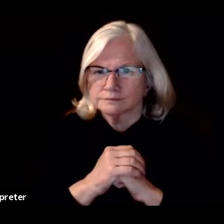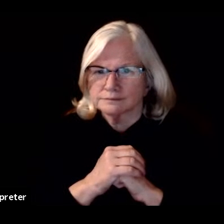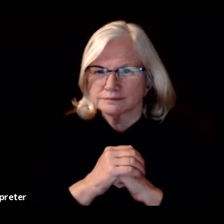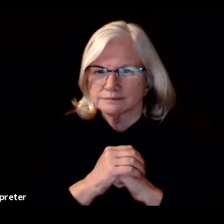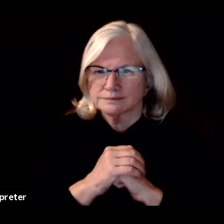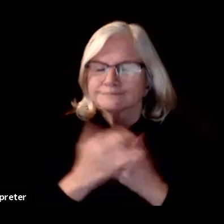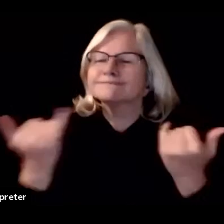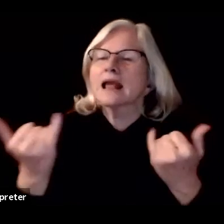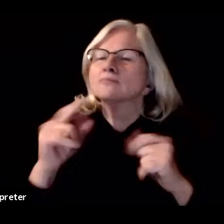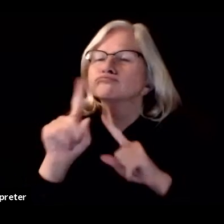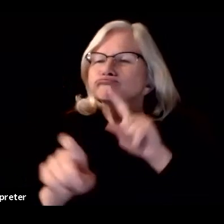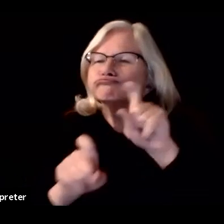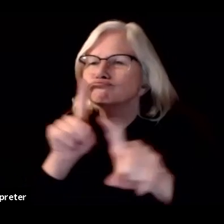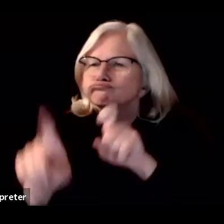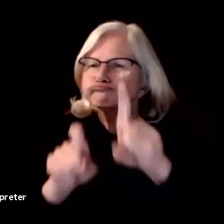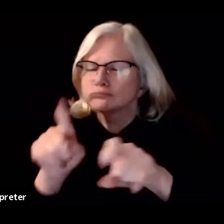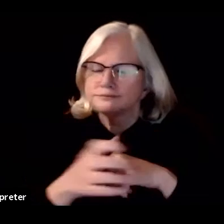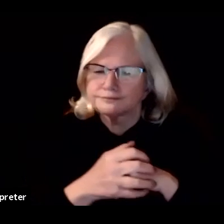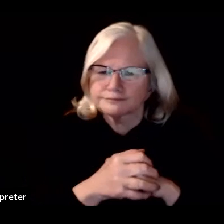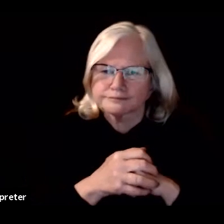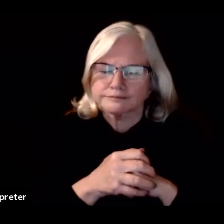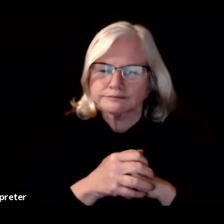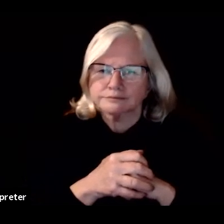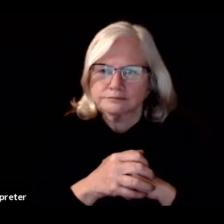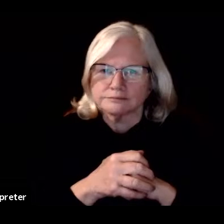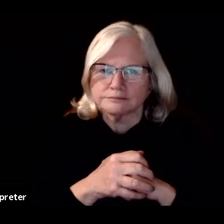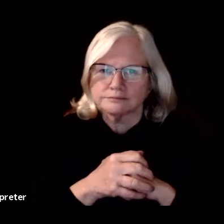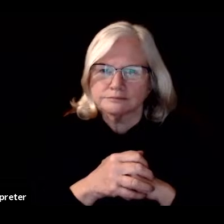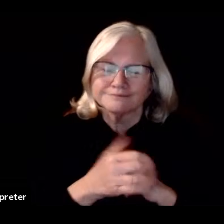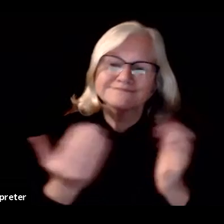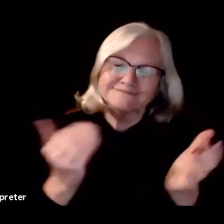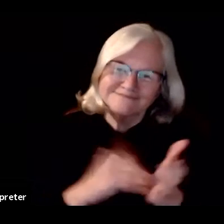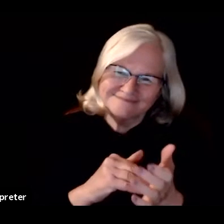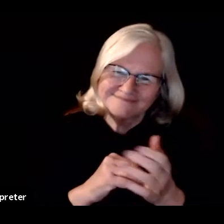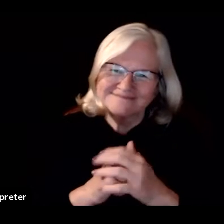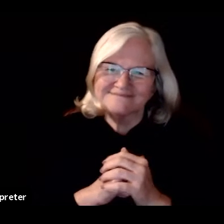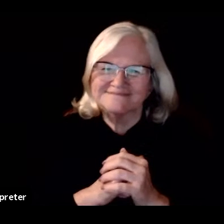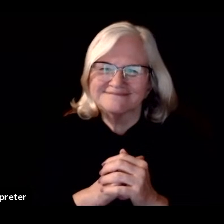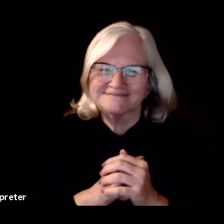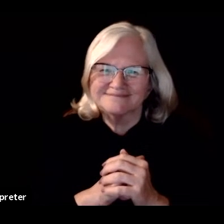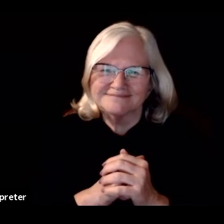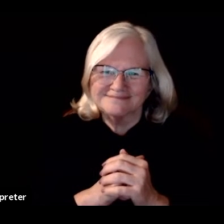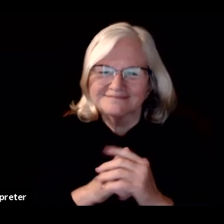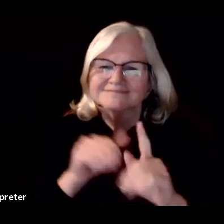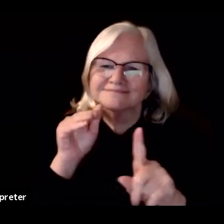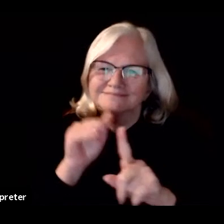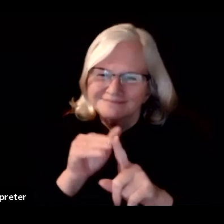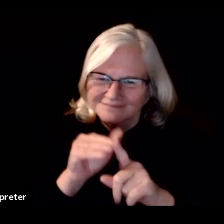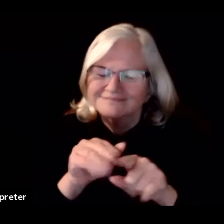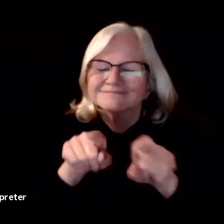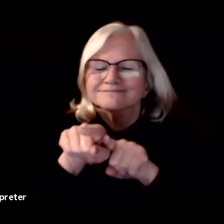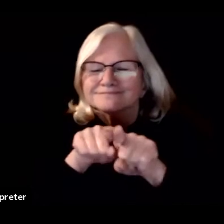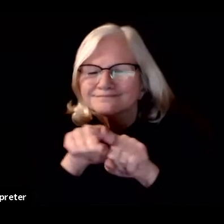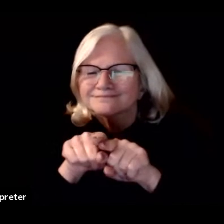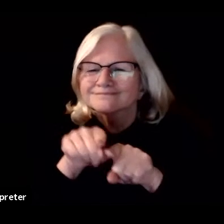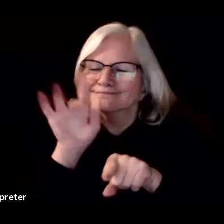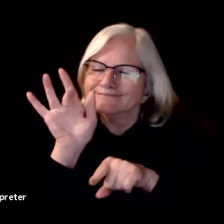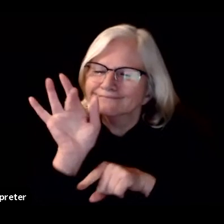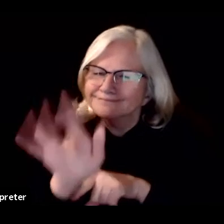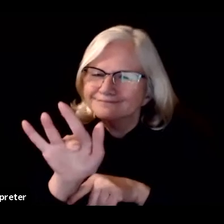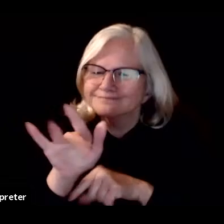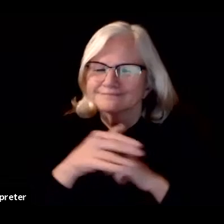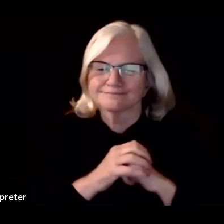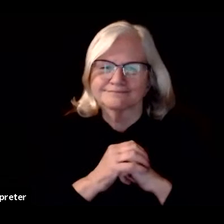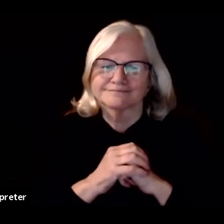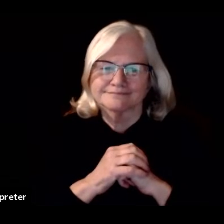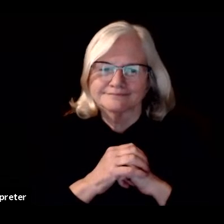Thank you. And as a reminder, to ask a question, you will need to press star 1 on your telephone. Again, that's star 1 on your telephone.